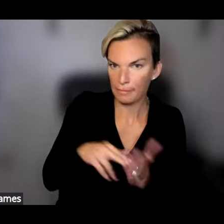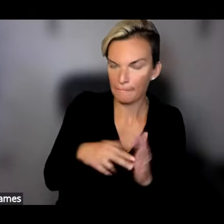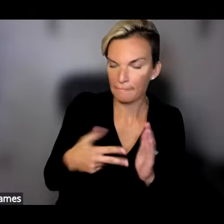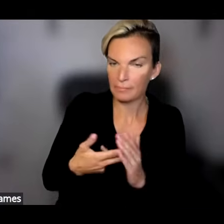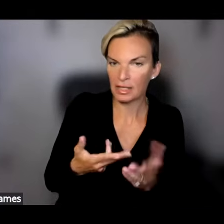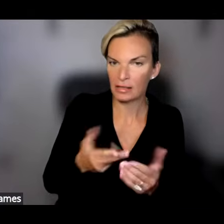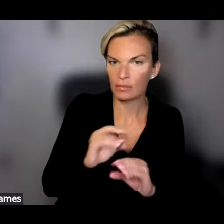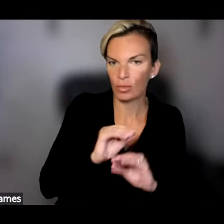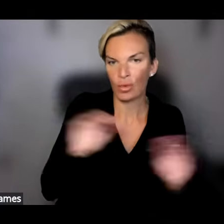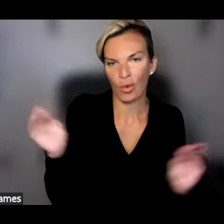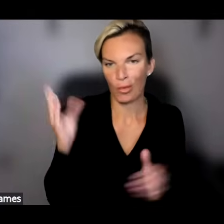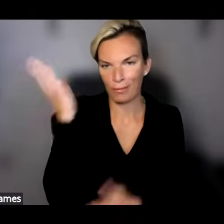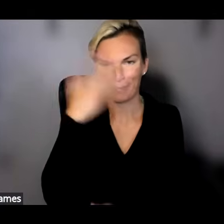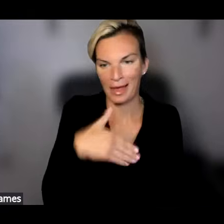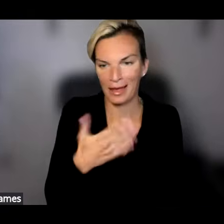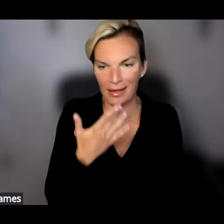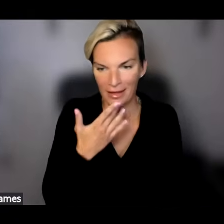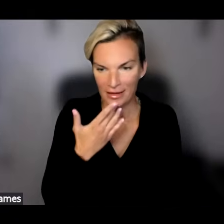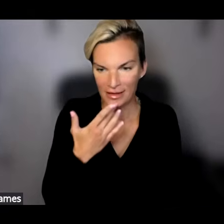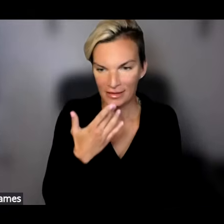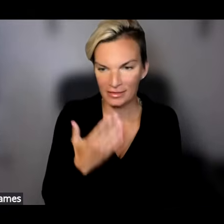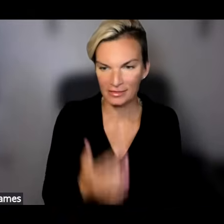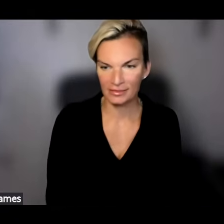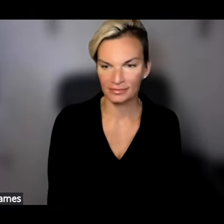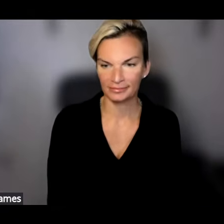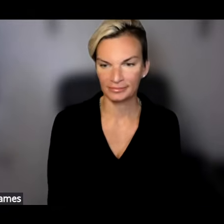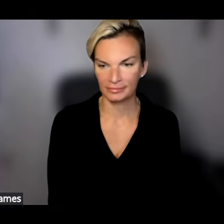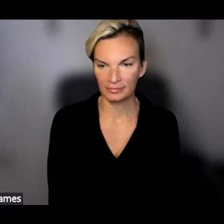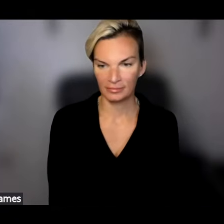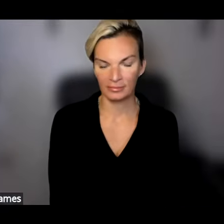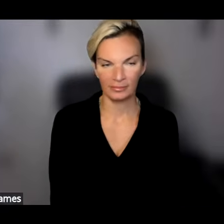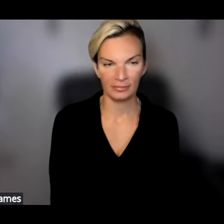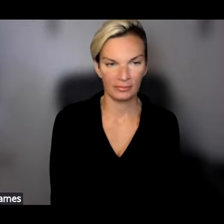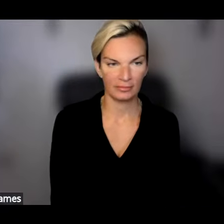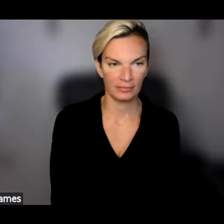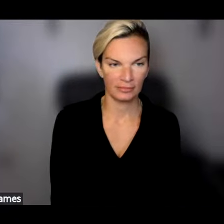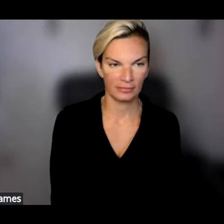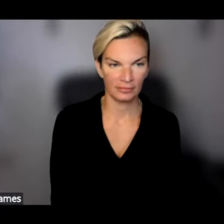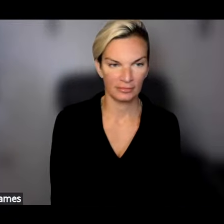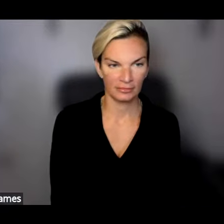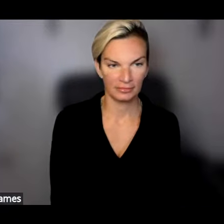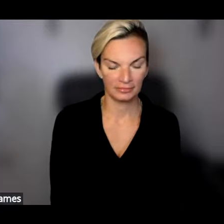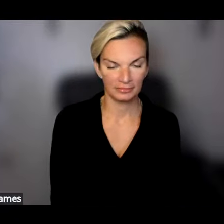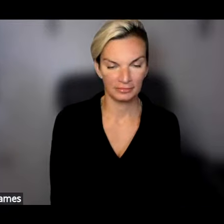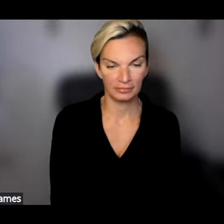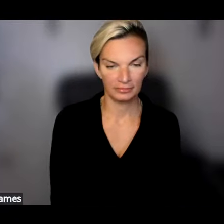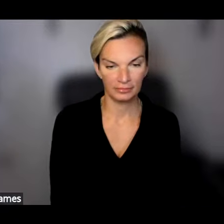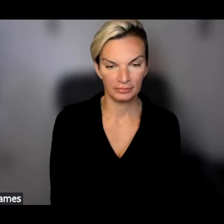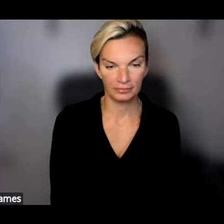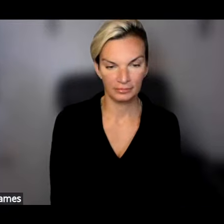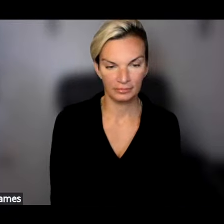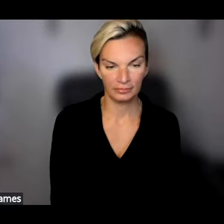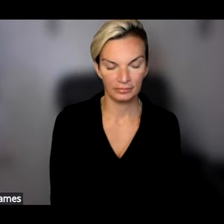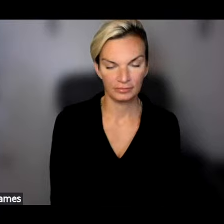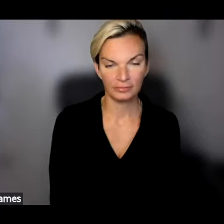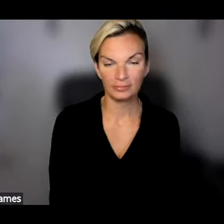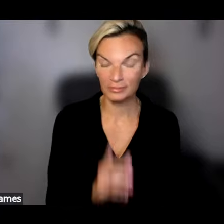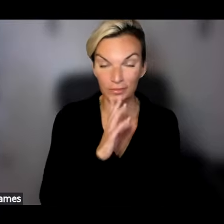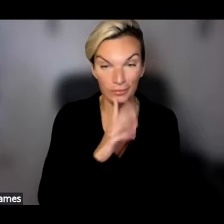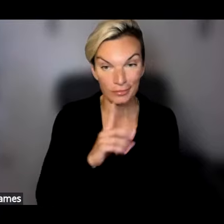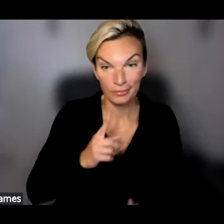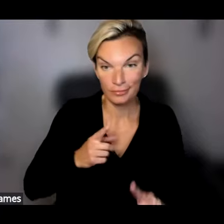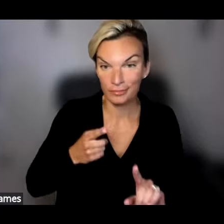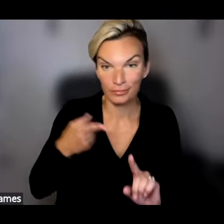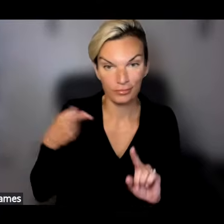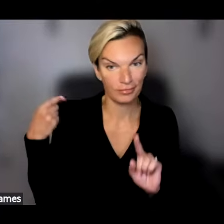So. Oh, stay on the caption for a second. The real conversation here is focused on whether we need to